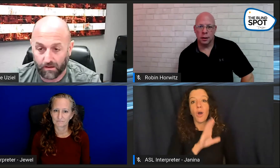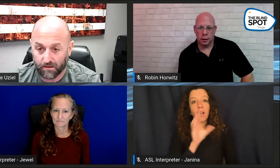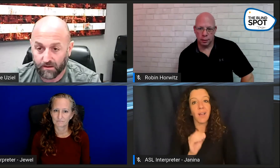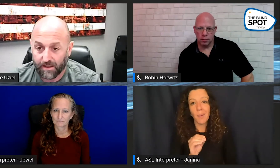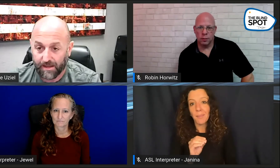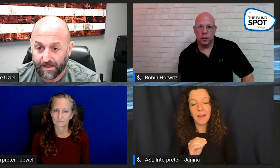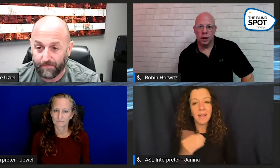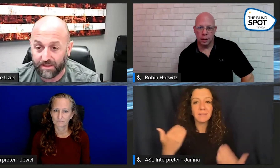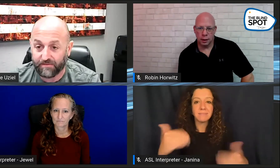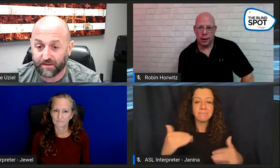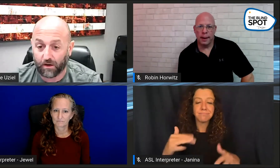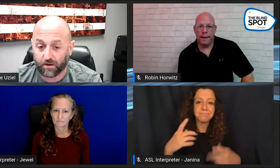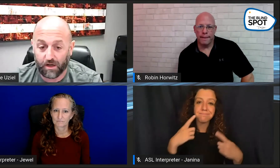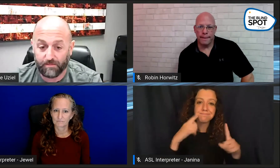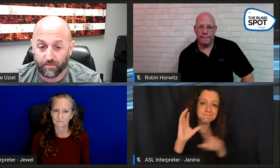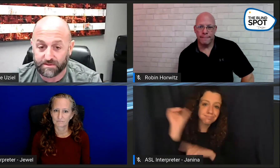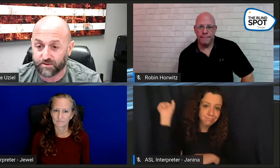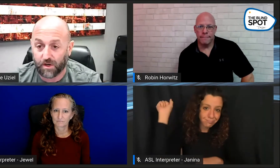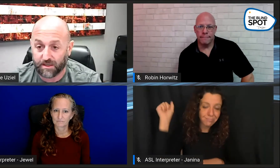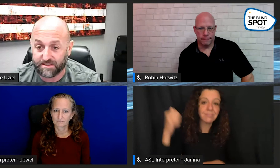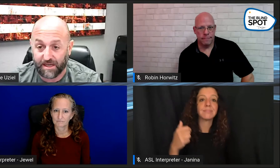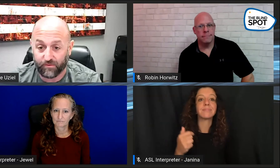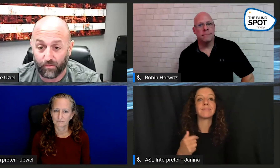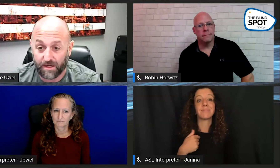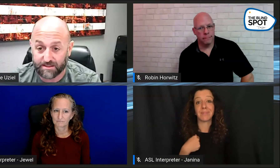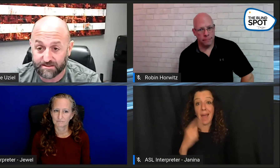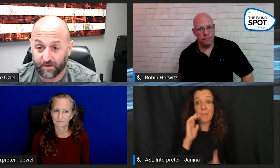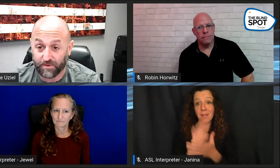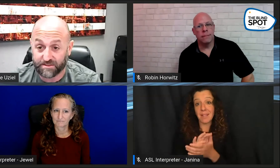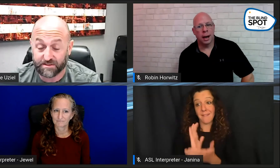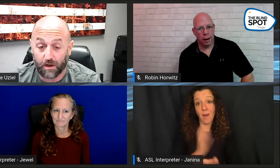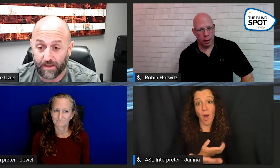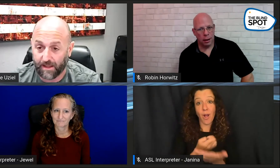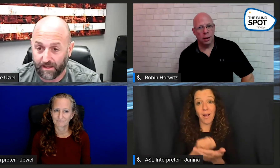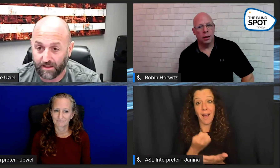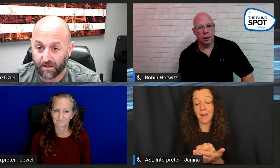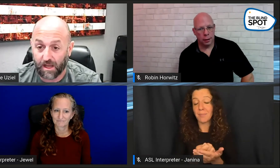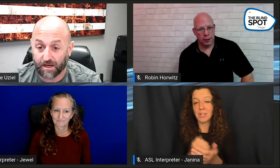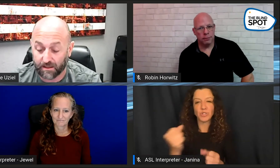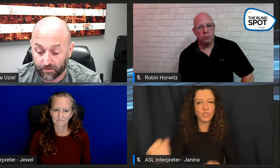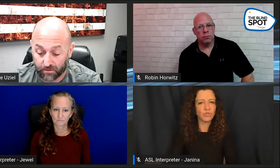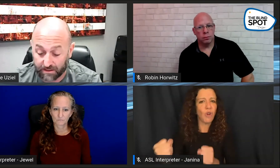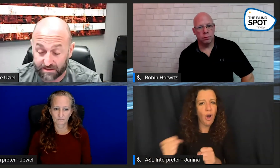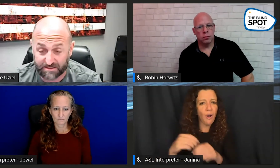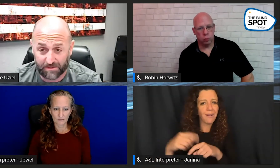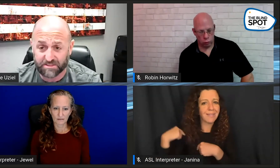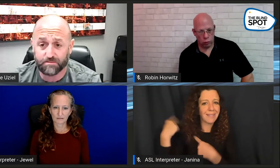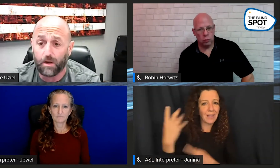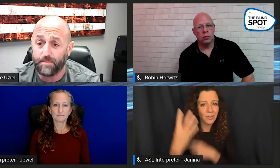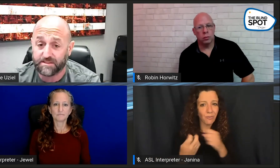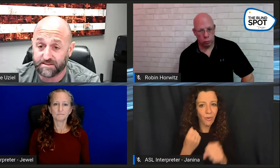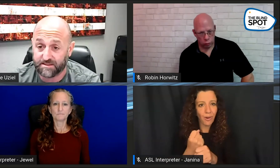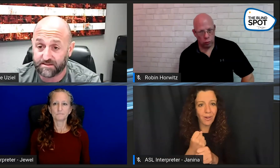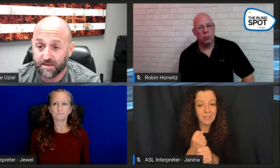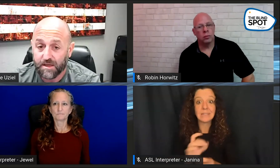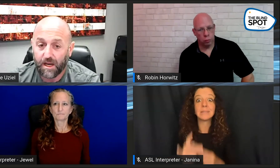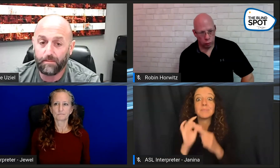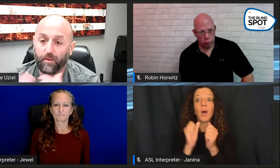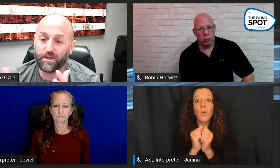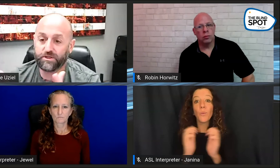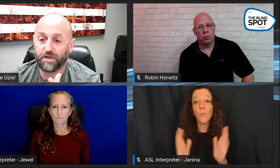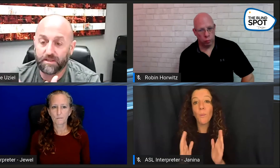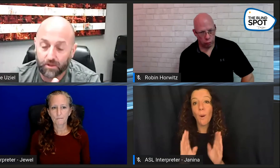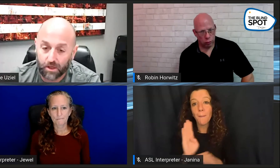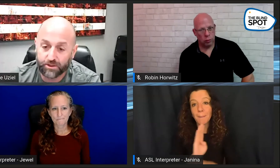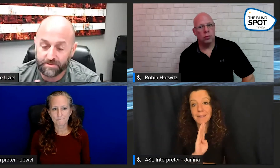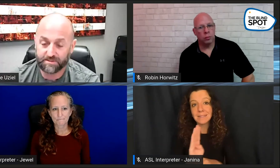so well. And I believe that our economy was the strongest it ever was. And we saw that in a lot of little, especially small businesses. I'm